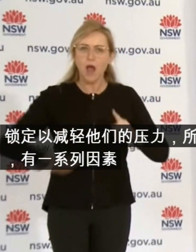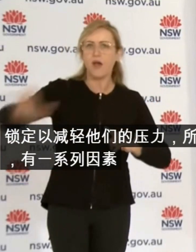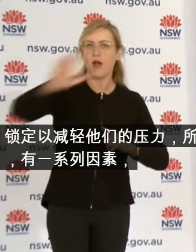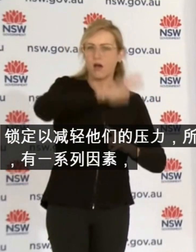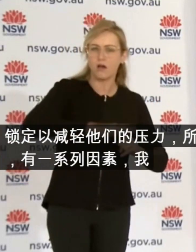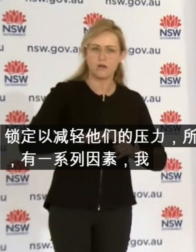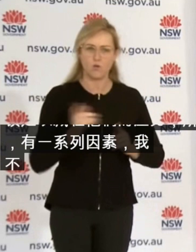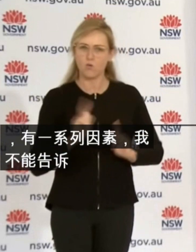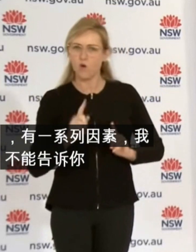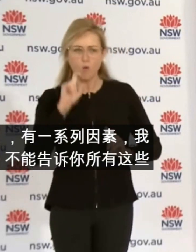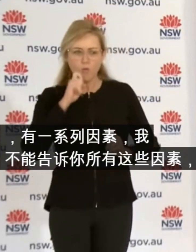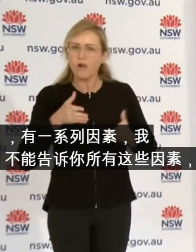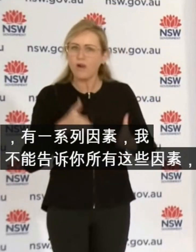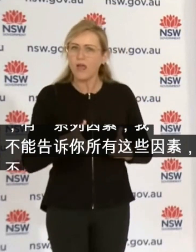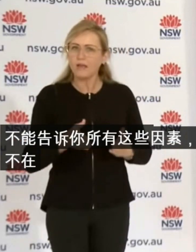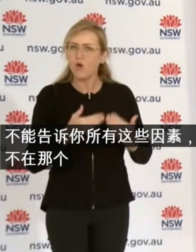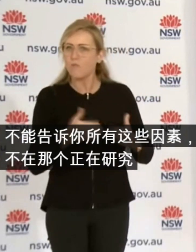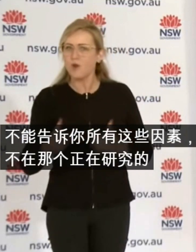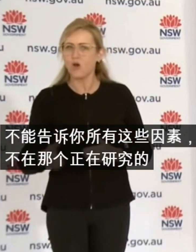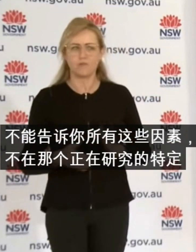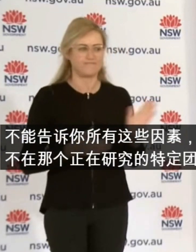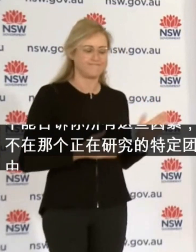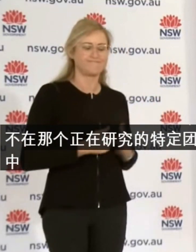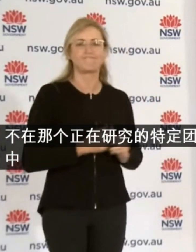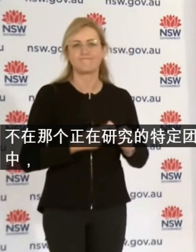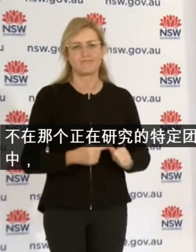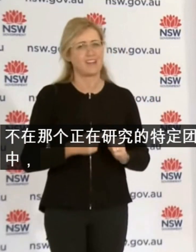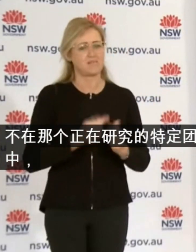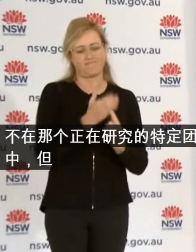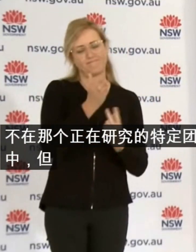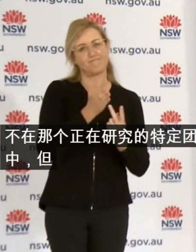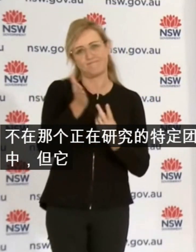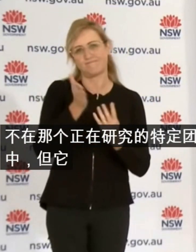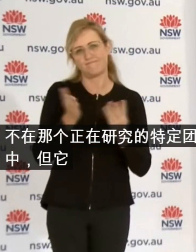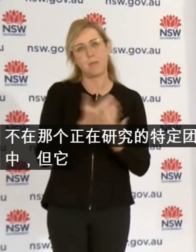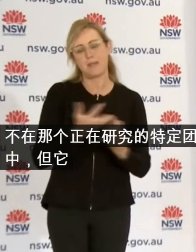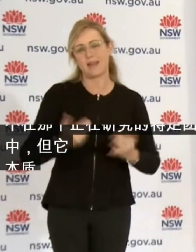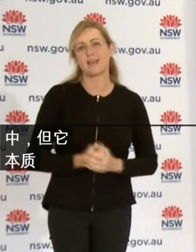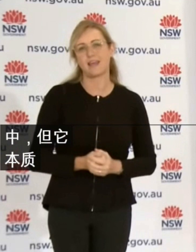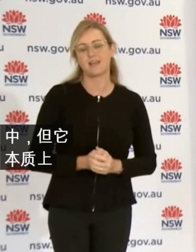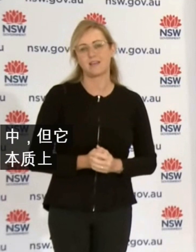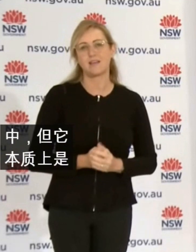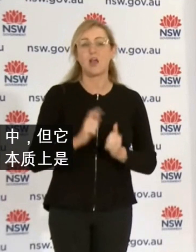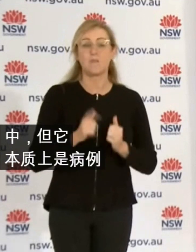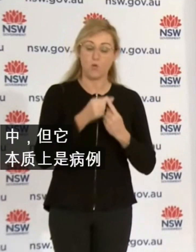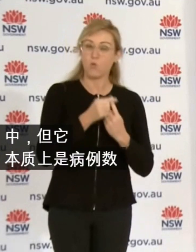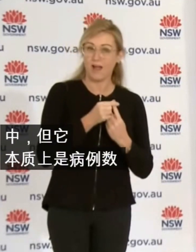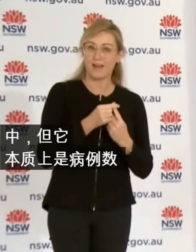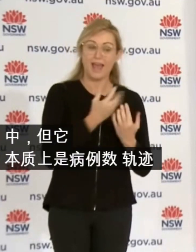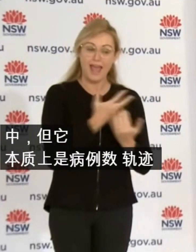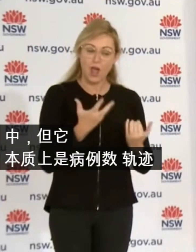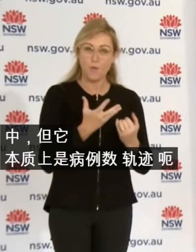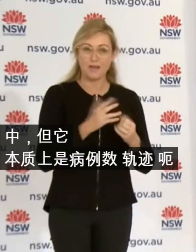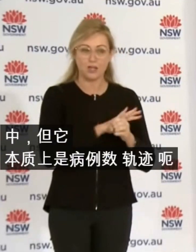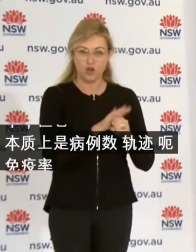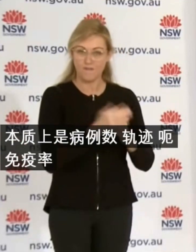factors, and I can't tell you all of them because I'm not in that particular team that's looking at that. But it's essentially the numbers of cases, the